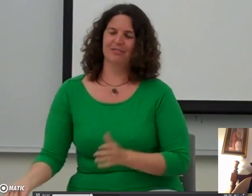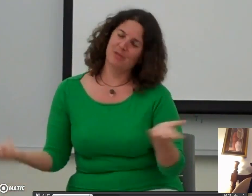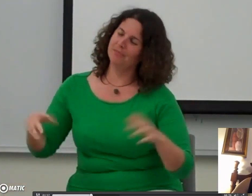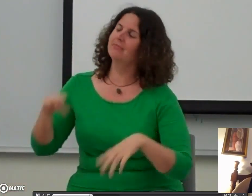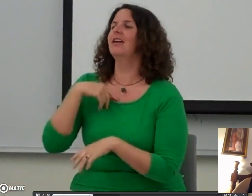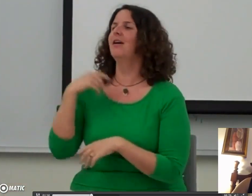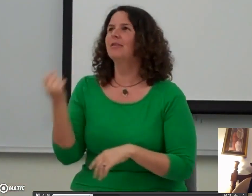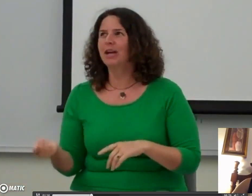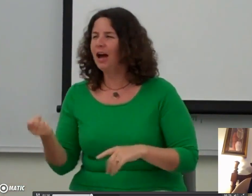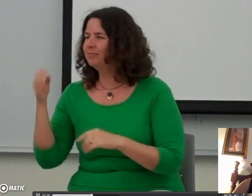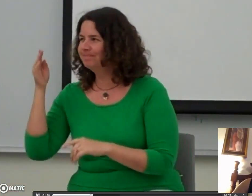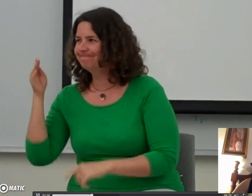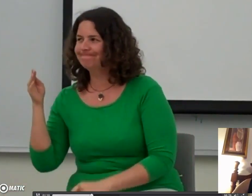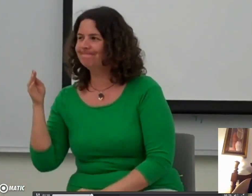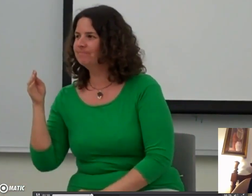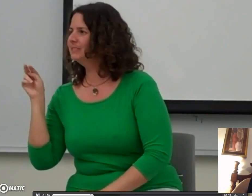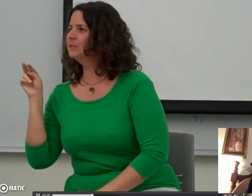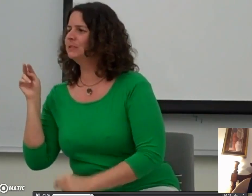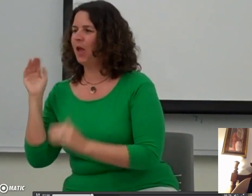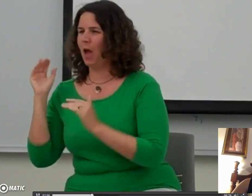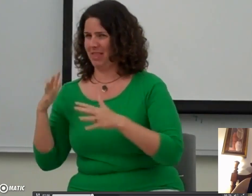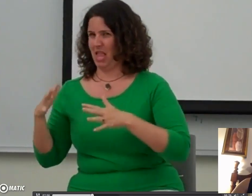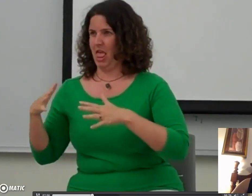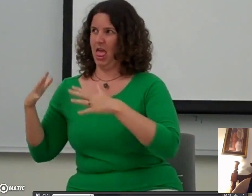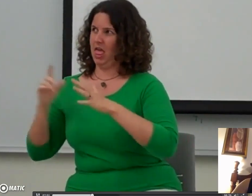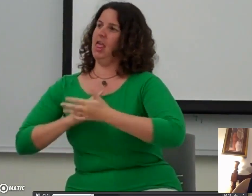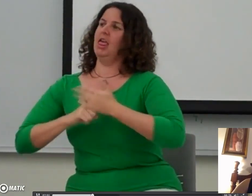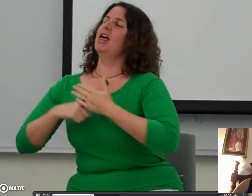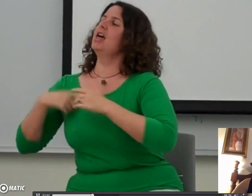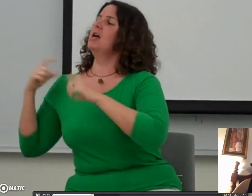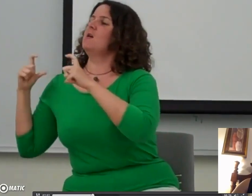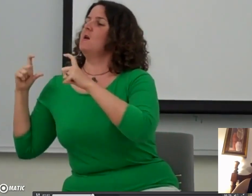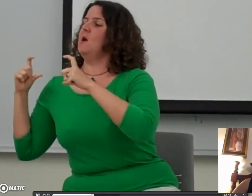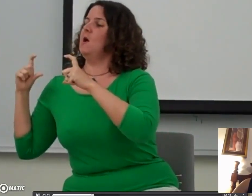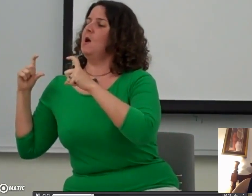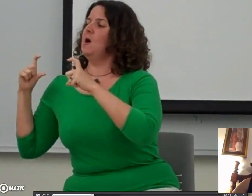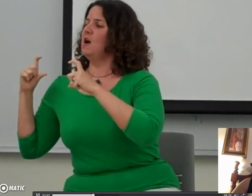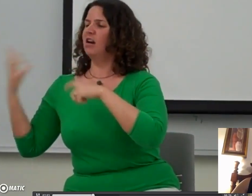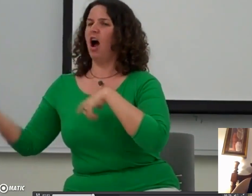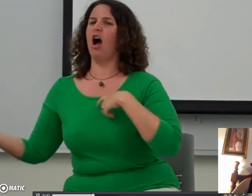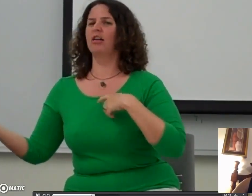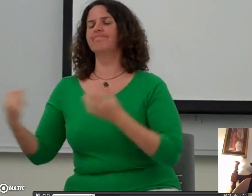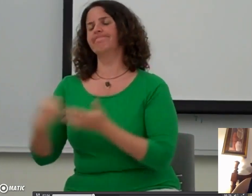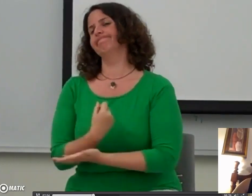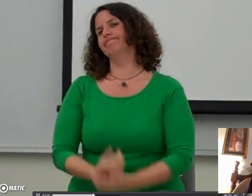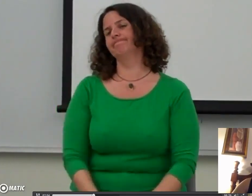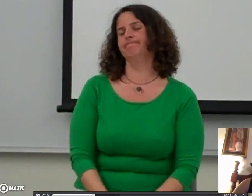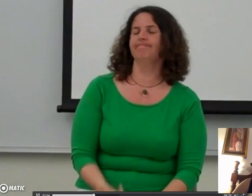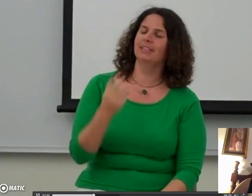window down. Yeah, it was an old car. And so I had to roll the window down. And by the time I got ready to take the